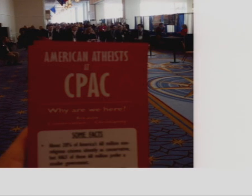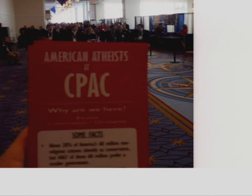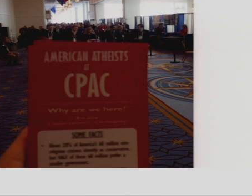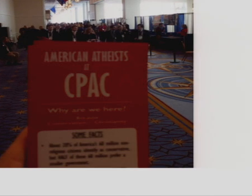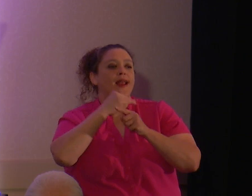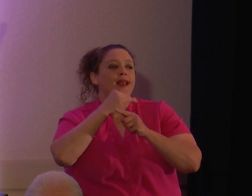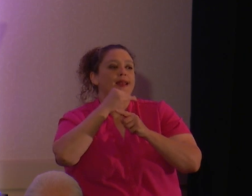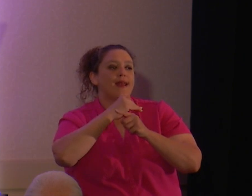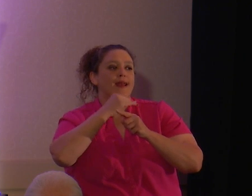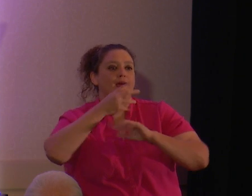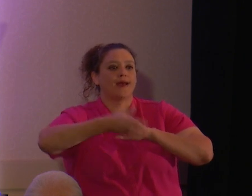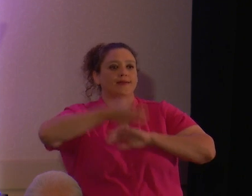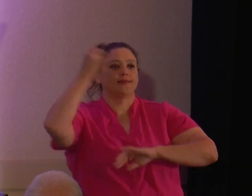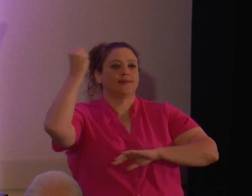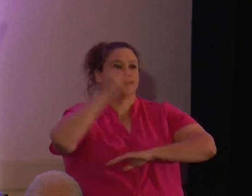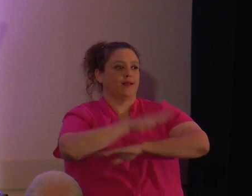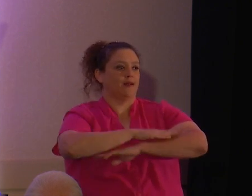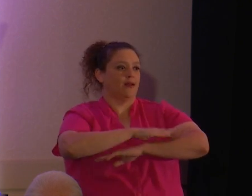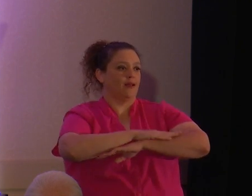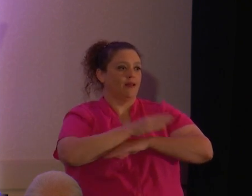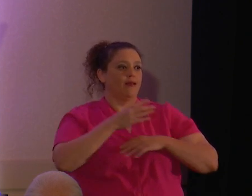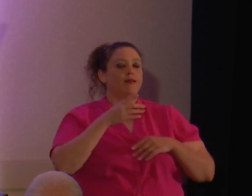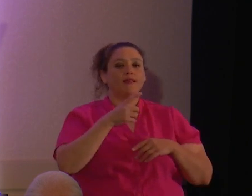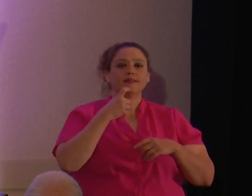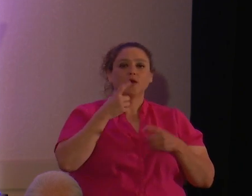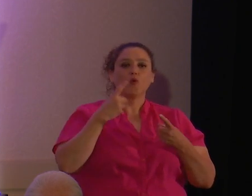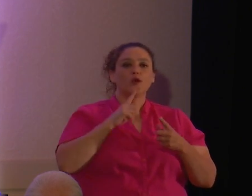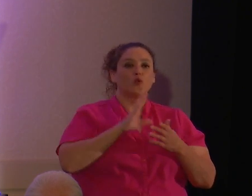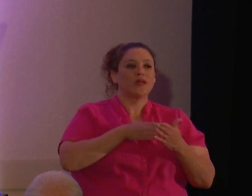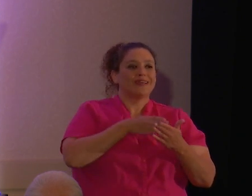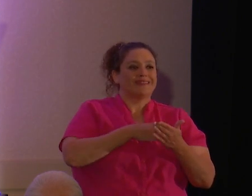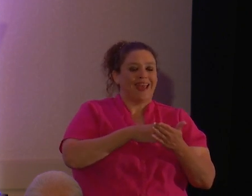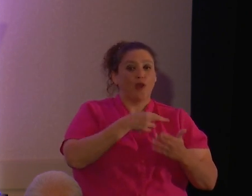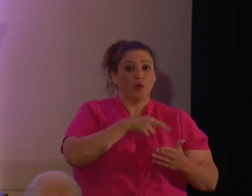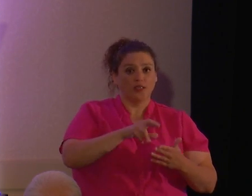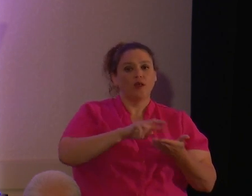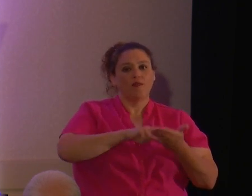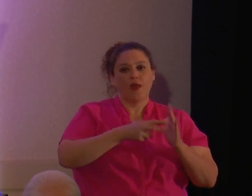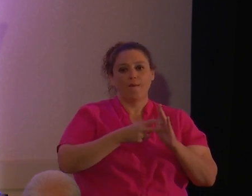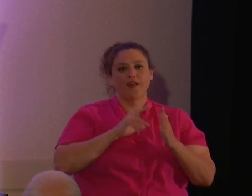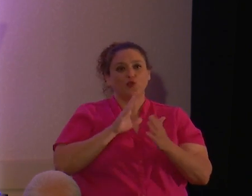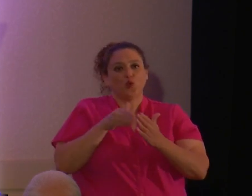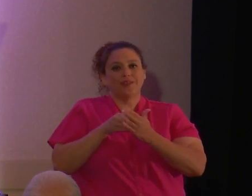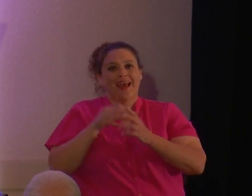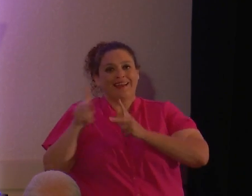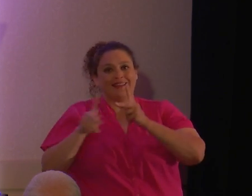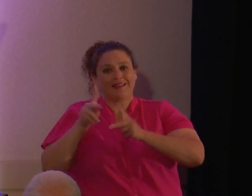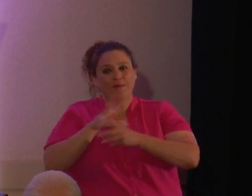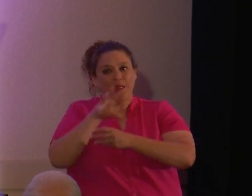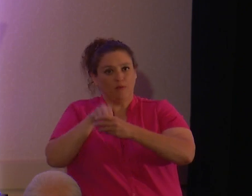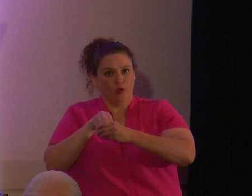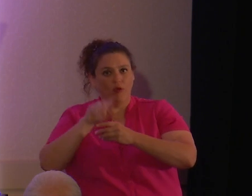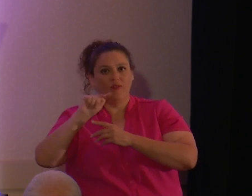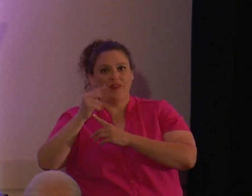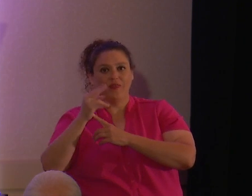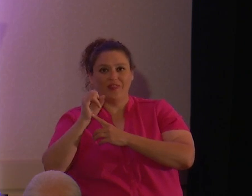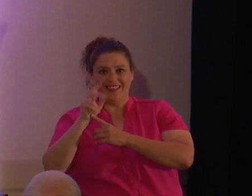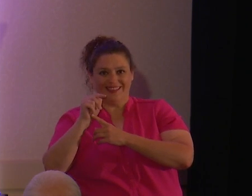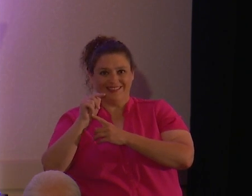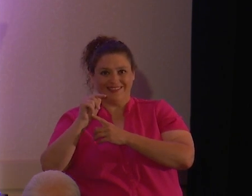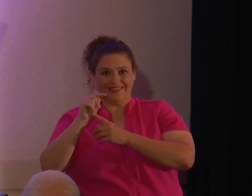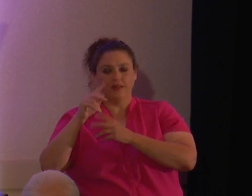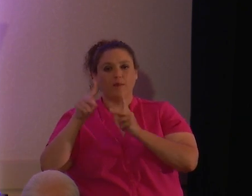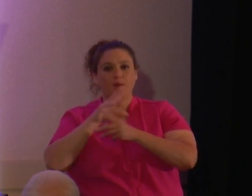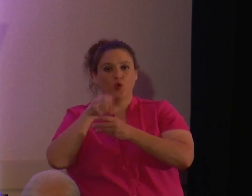away. They said we were attacking theists when we attack religion. No, we don't attack people, we attack religion because religion deserves to be